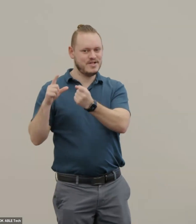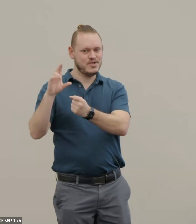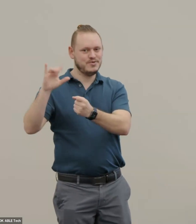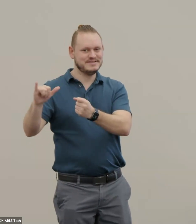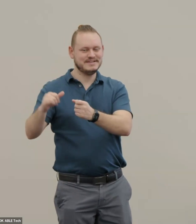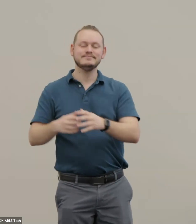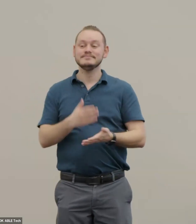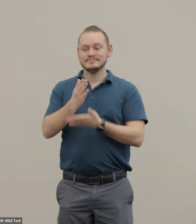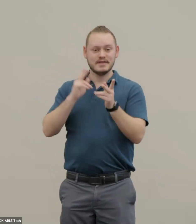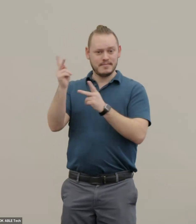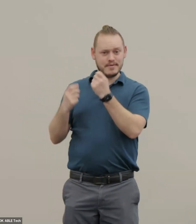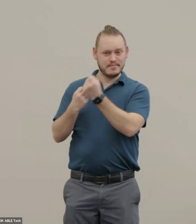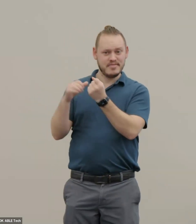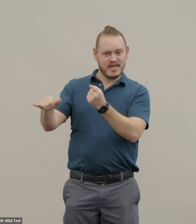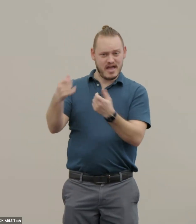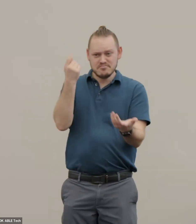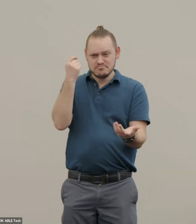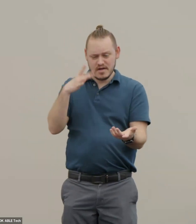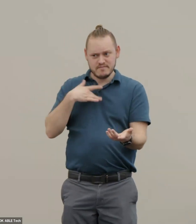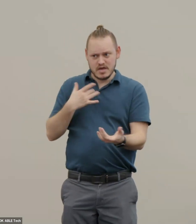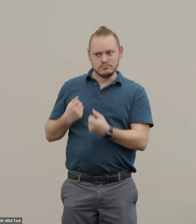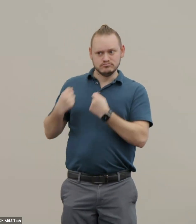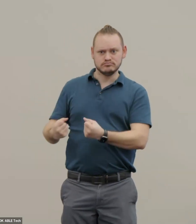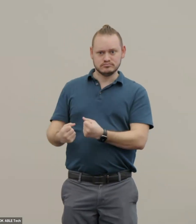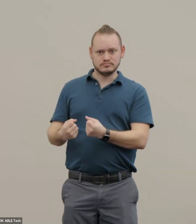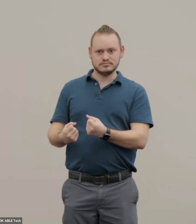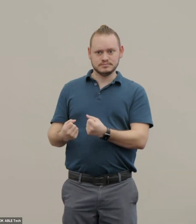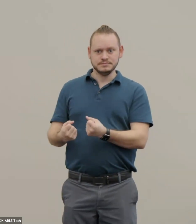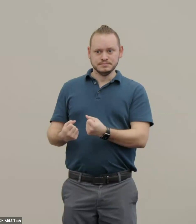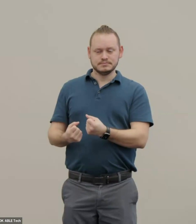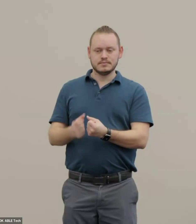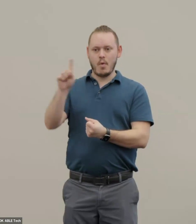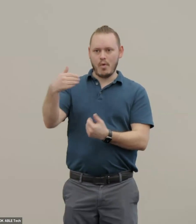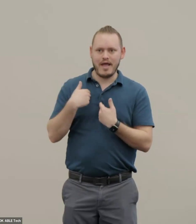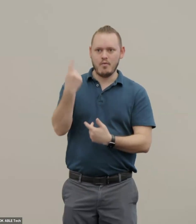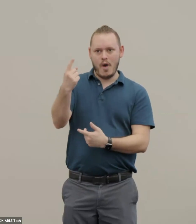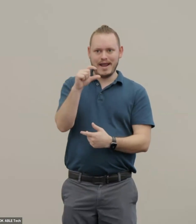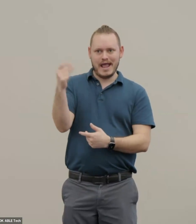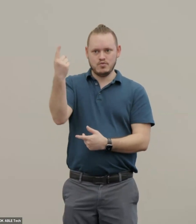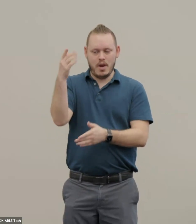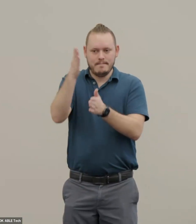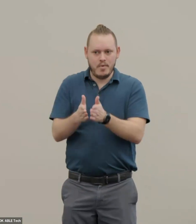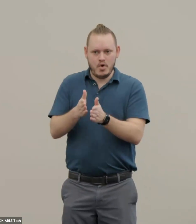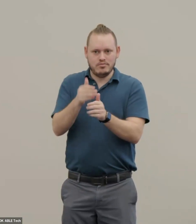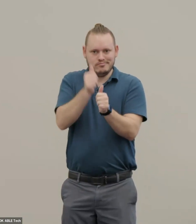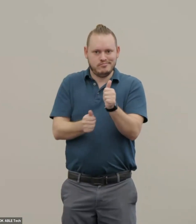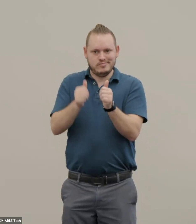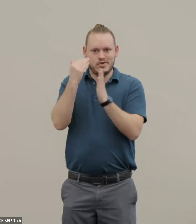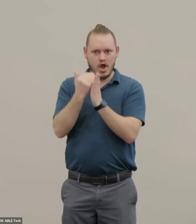And some people are. Some people feel very strongly about only having one H1 per document.